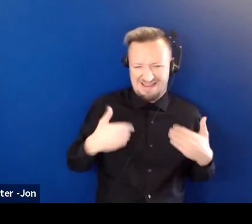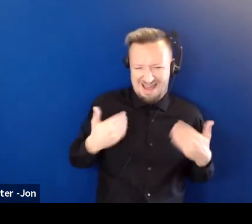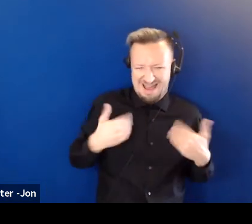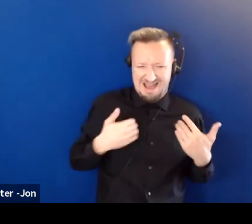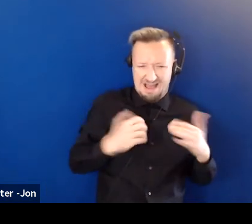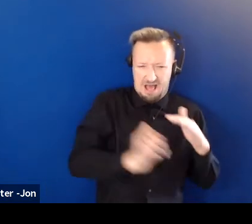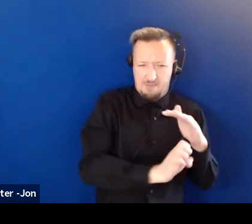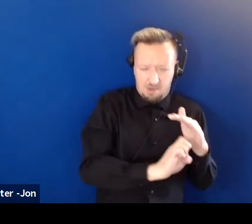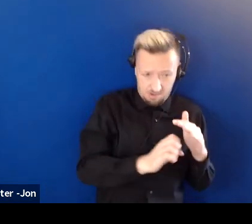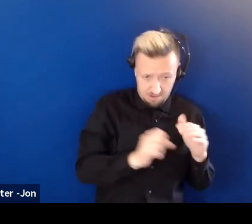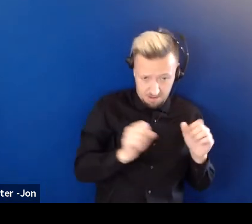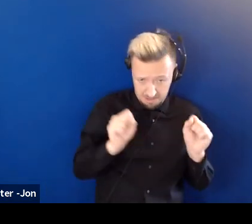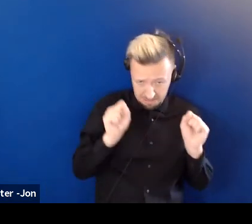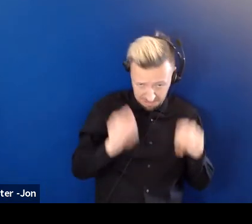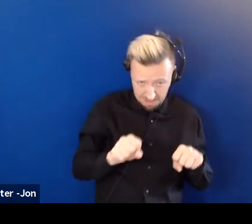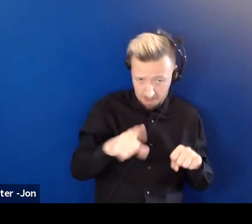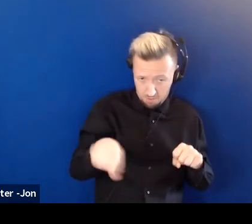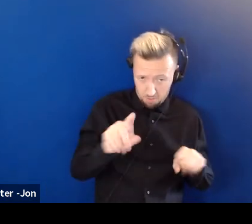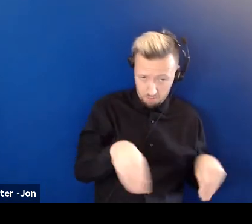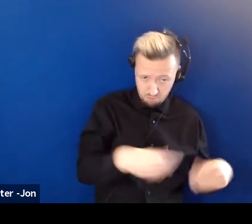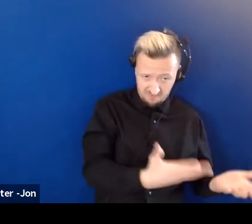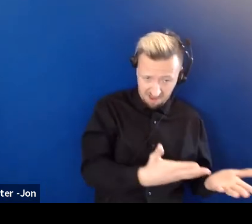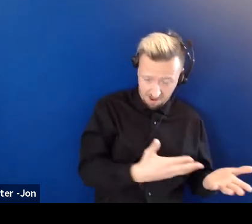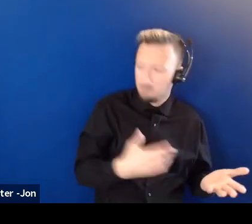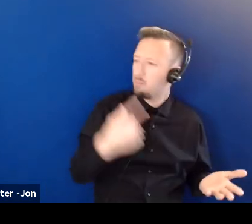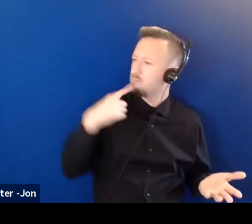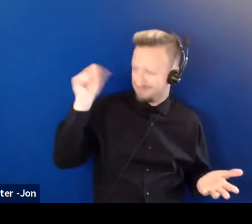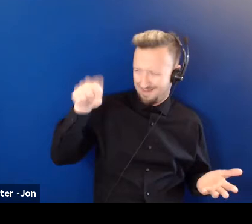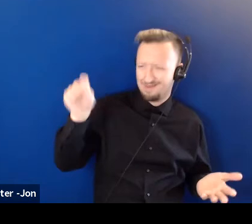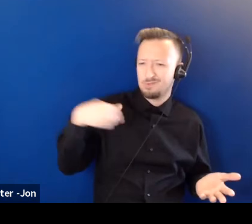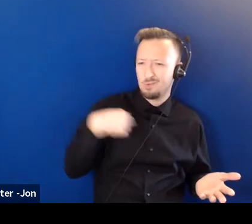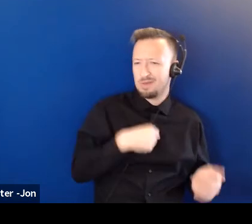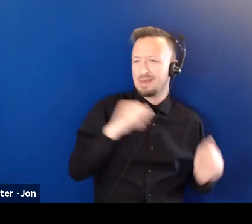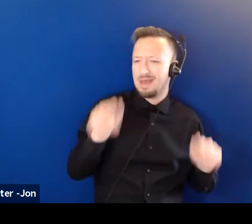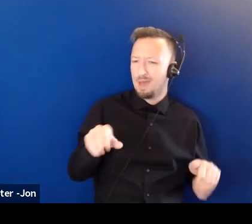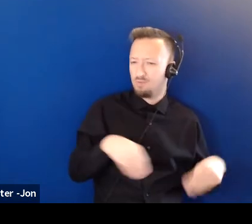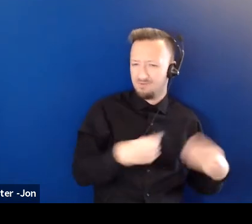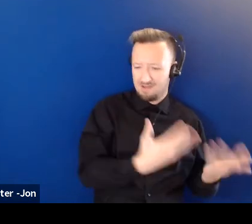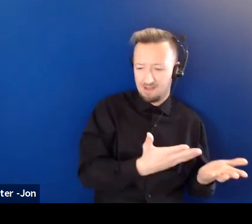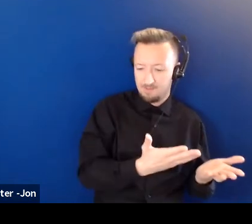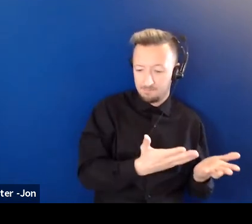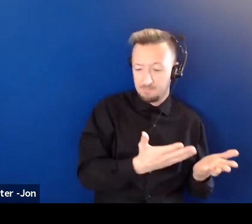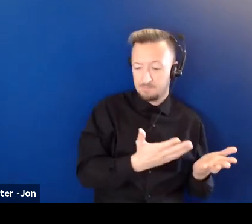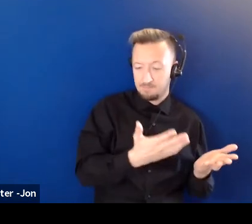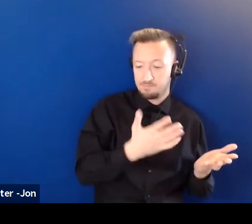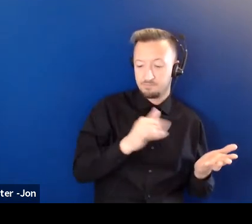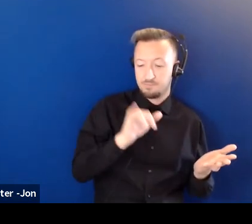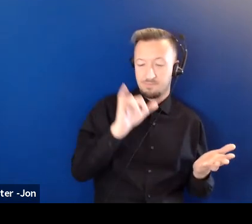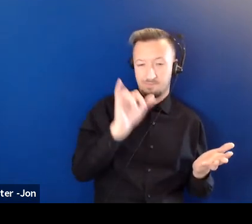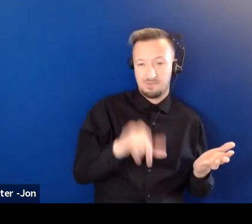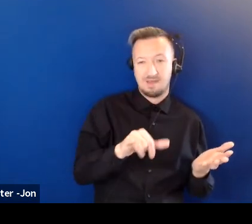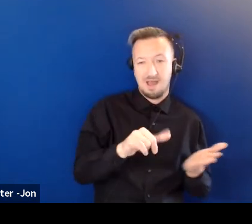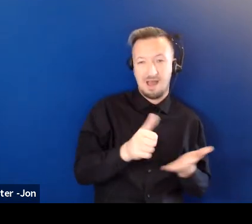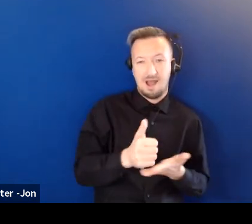this? Is this something you can provide? And we said, absolutely. And so this kind of allowed us to